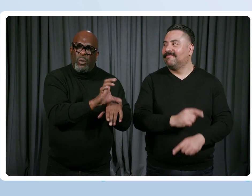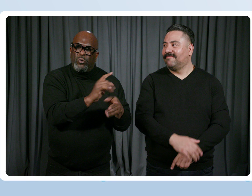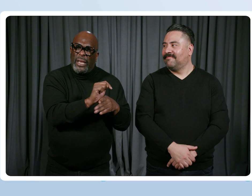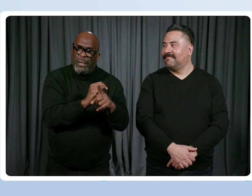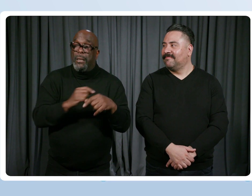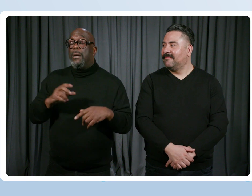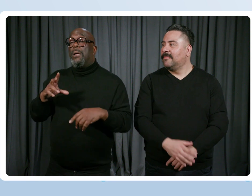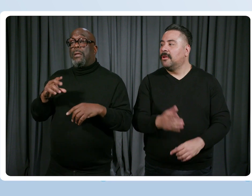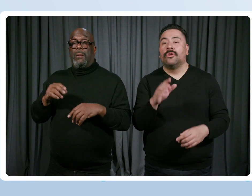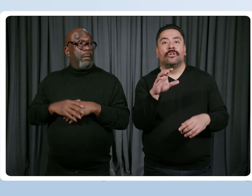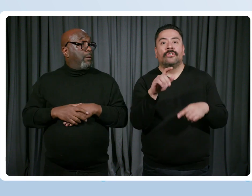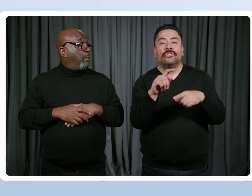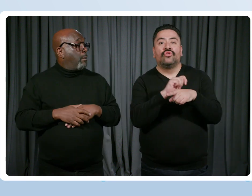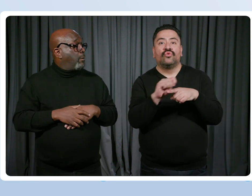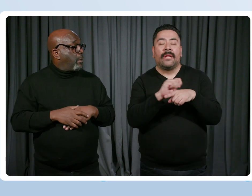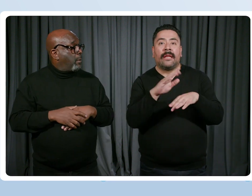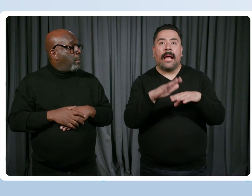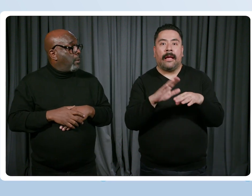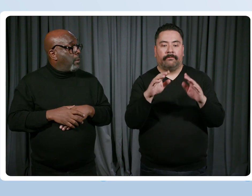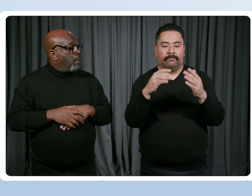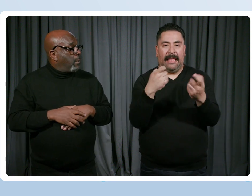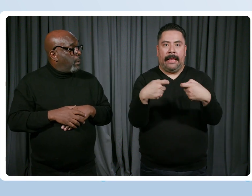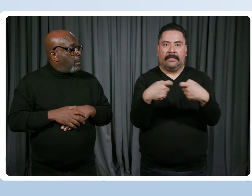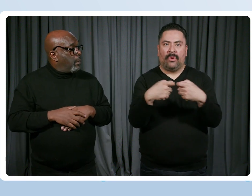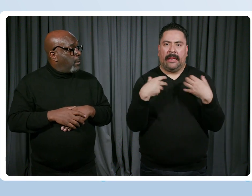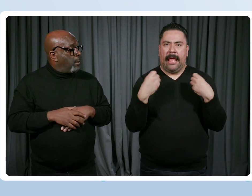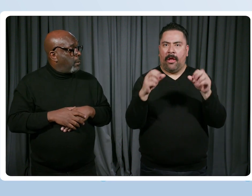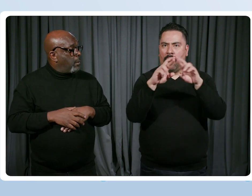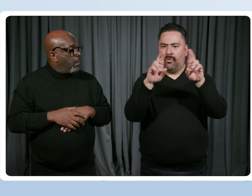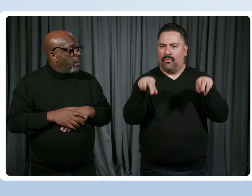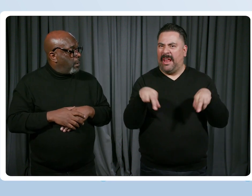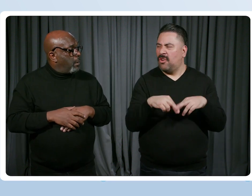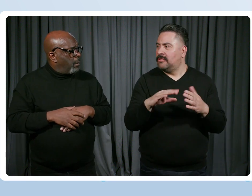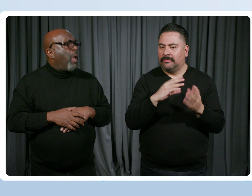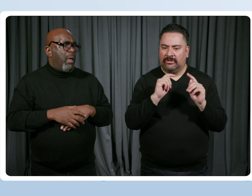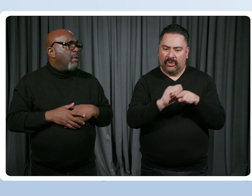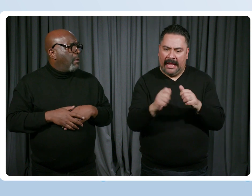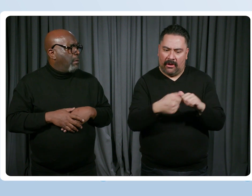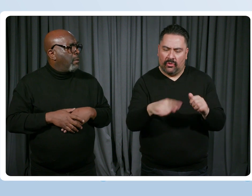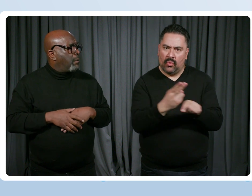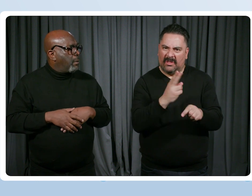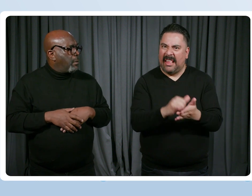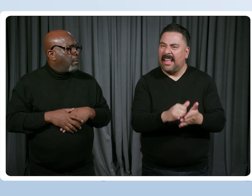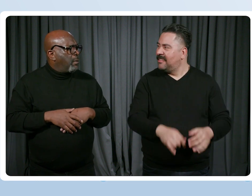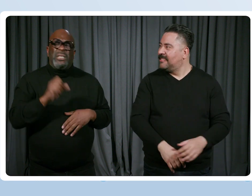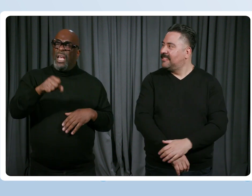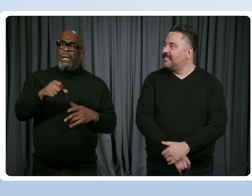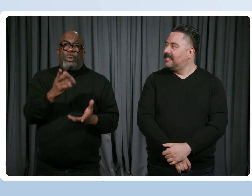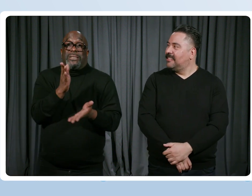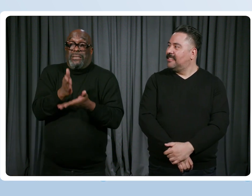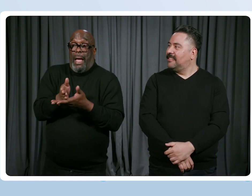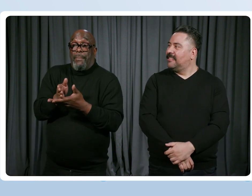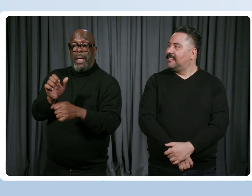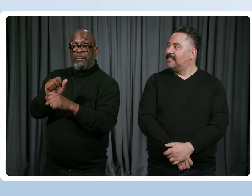training on the electronic health record, teaching people how to use it. Yeah. And so she had told me how she had like stopped being an occupational therapist for a